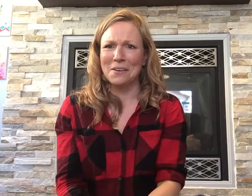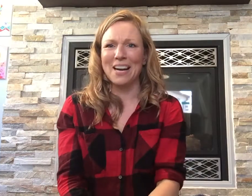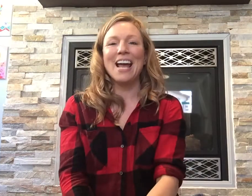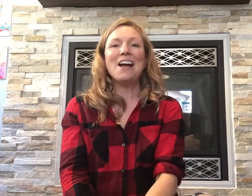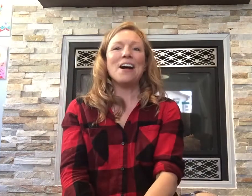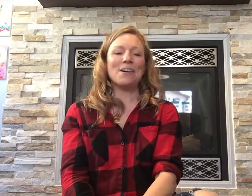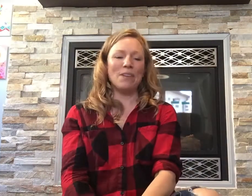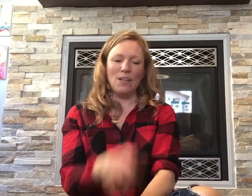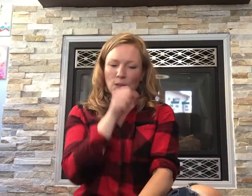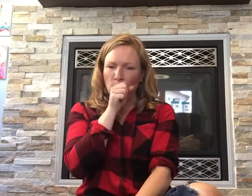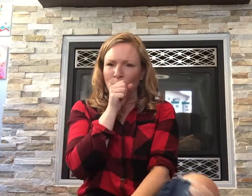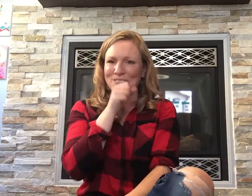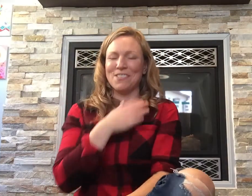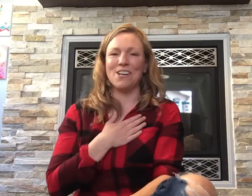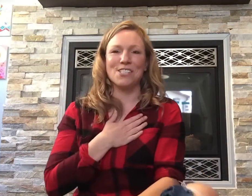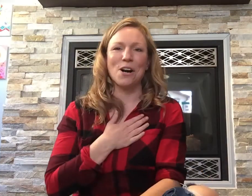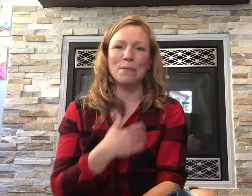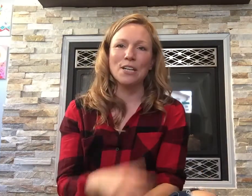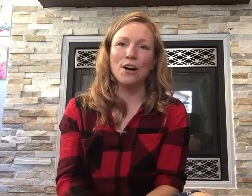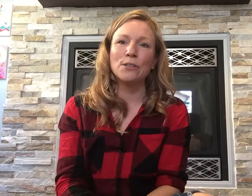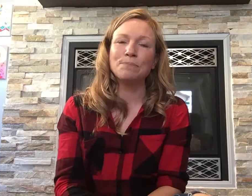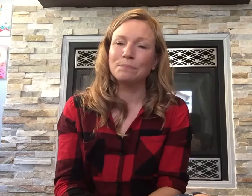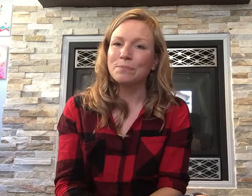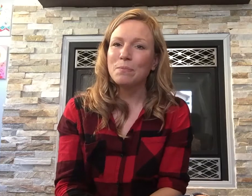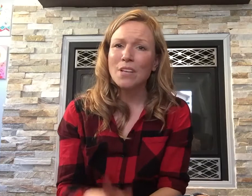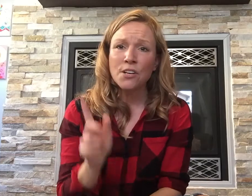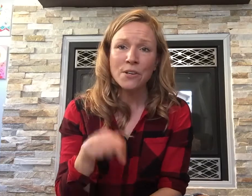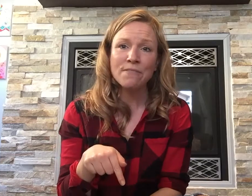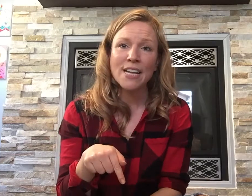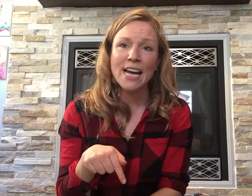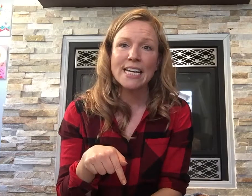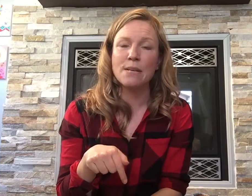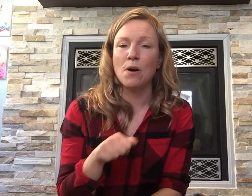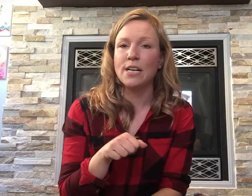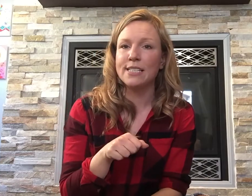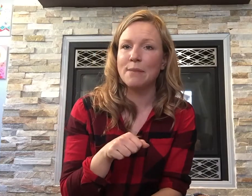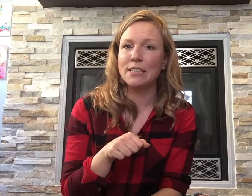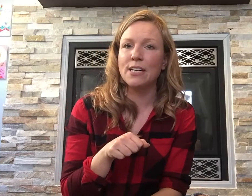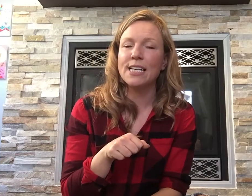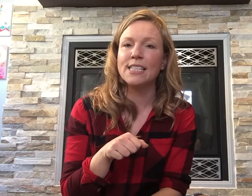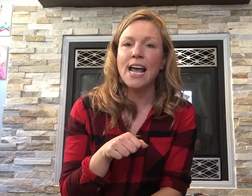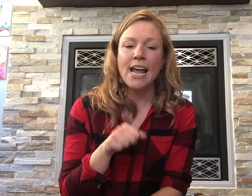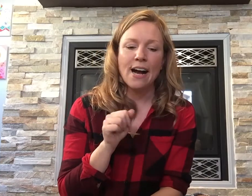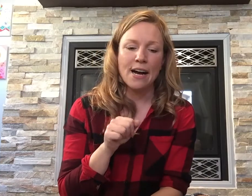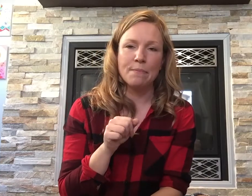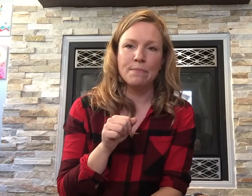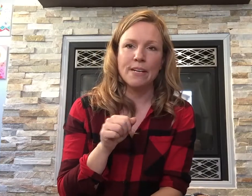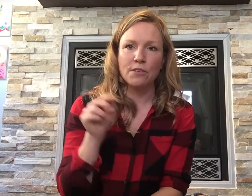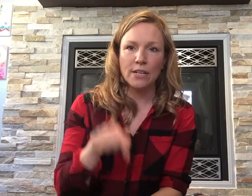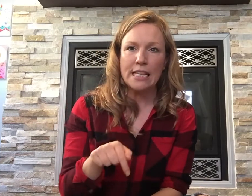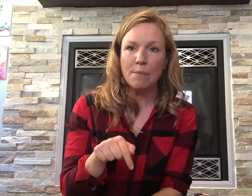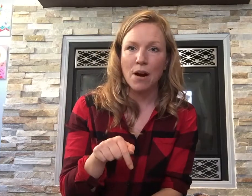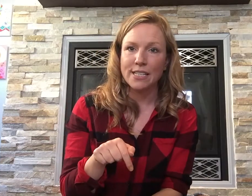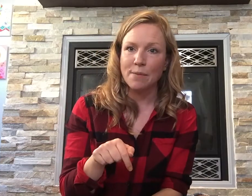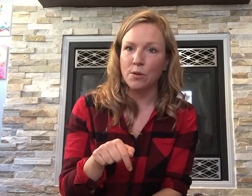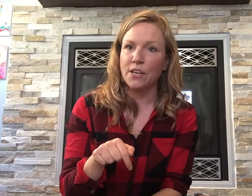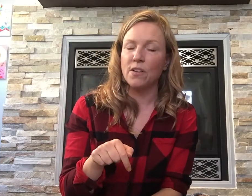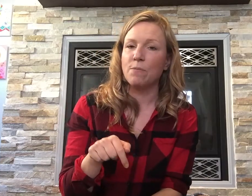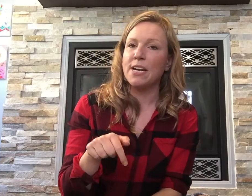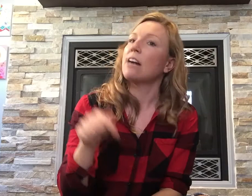sorry. For our stop and go, you can find that in the Potty Time lyrics. If you're in the Potty Time curriculum right now,